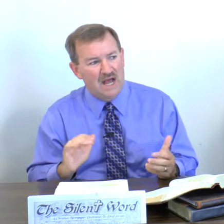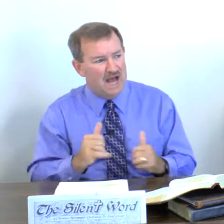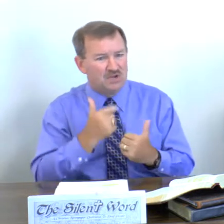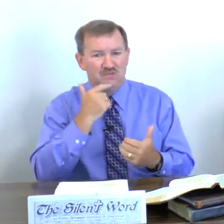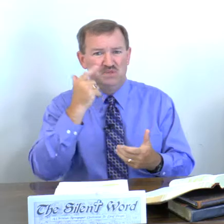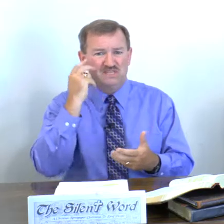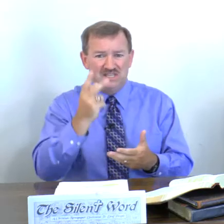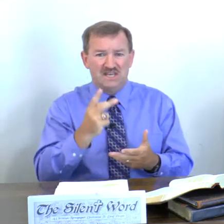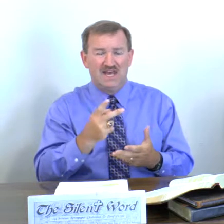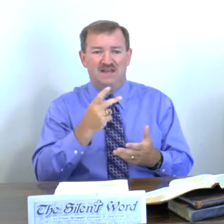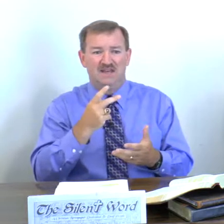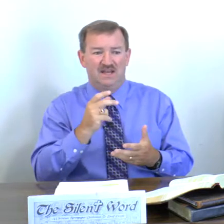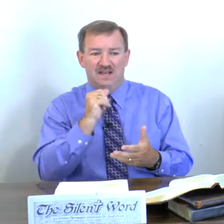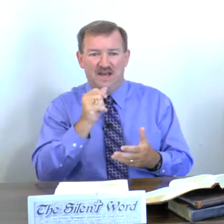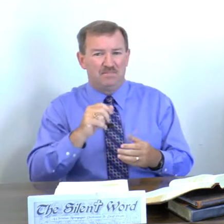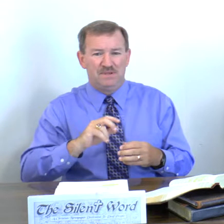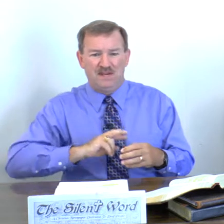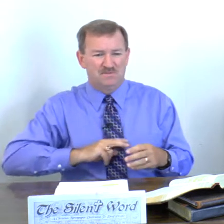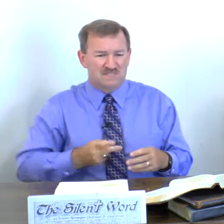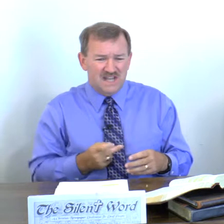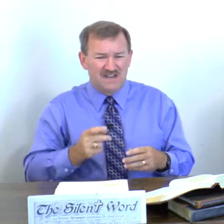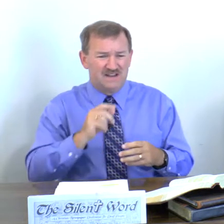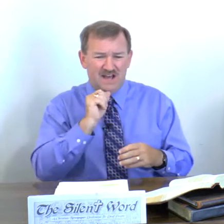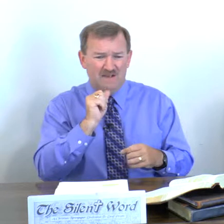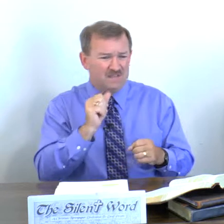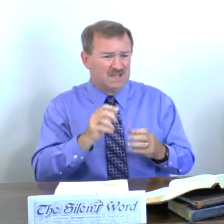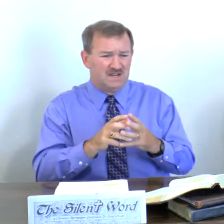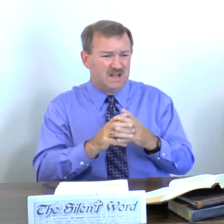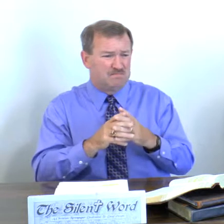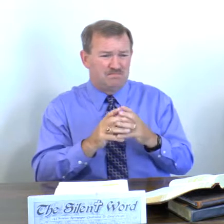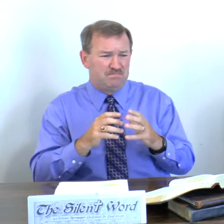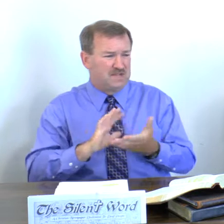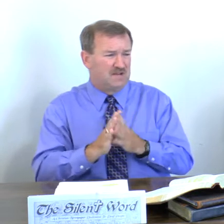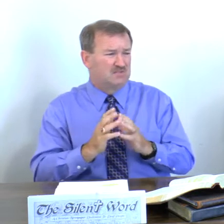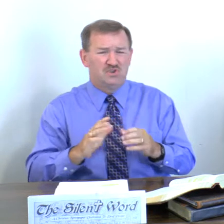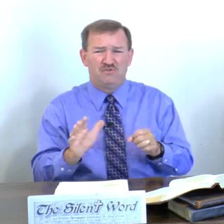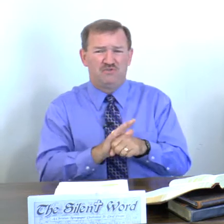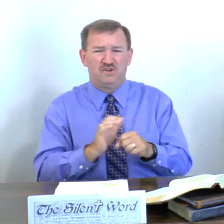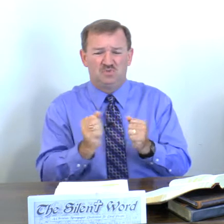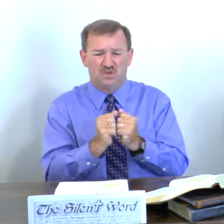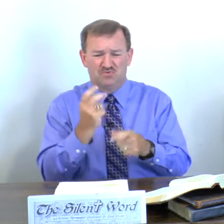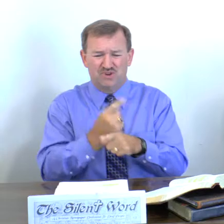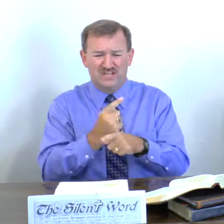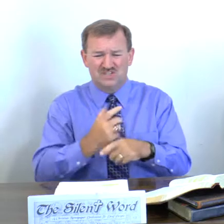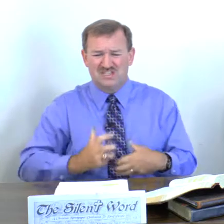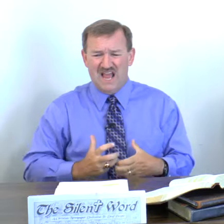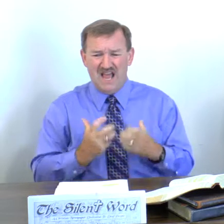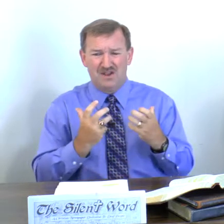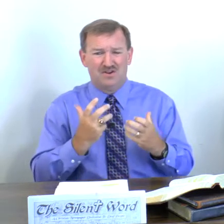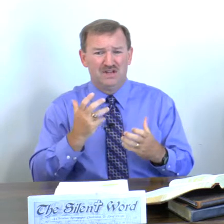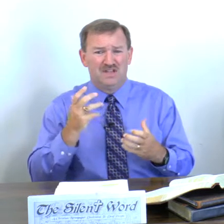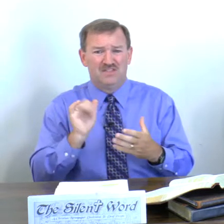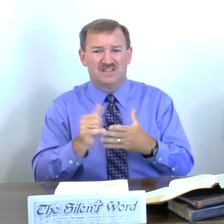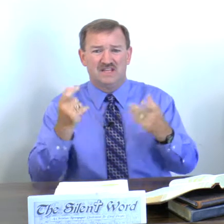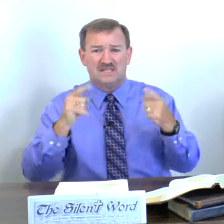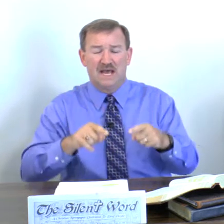How can we see that and not be upset and not become so filled with righteous anger that's